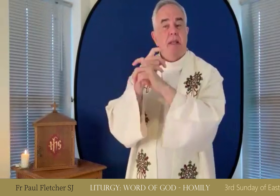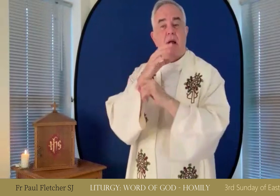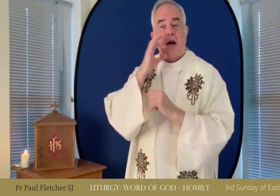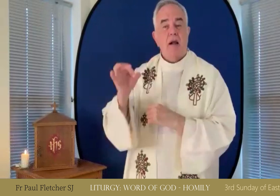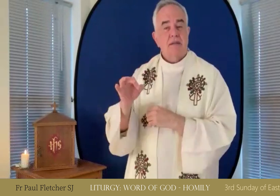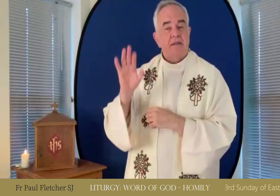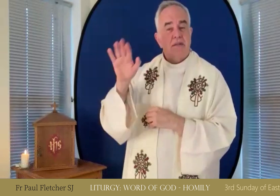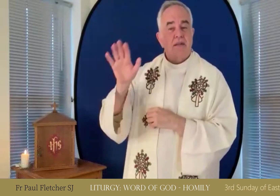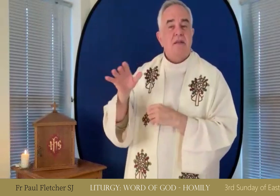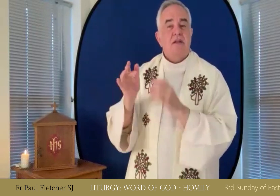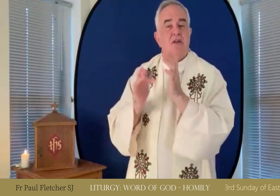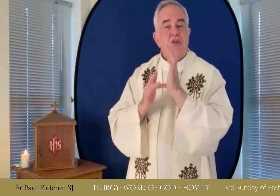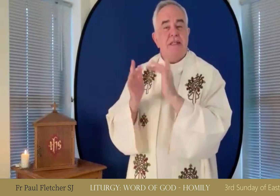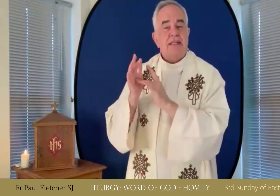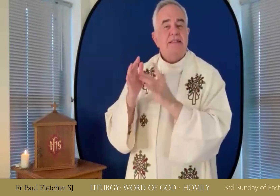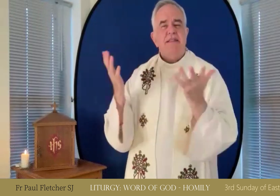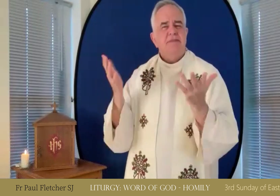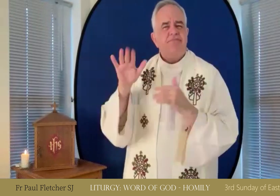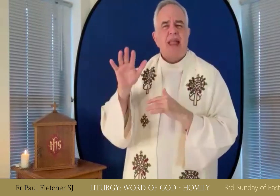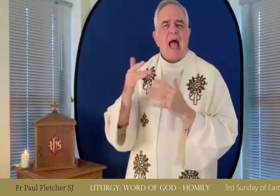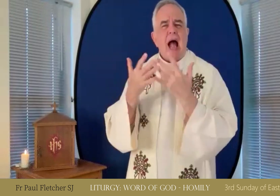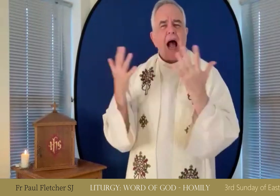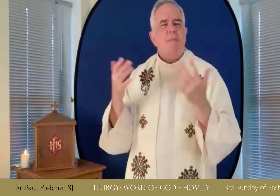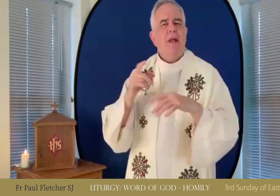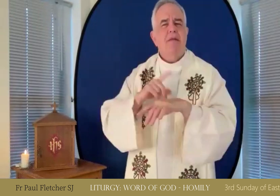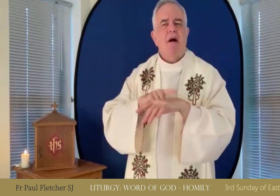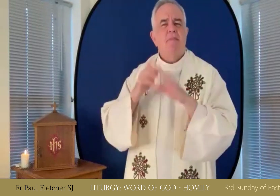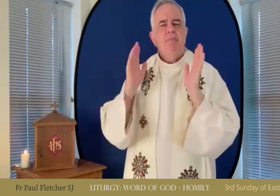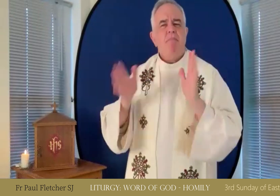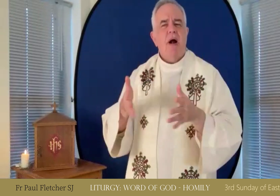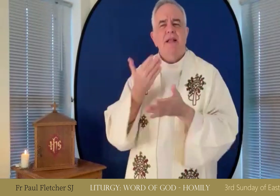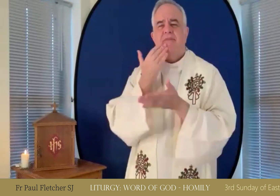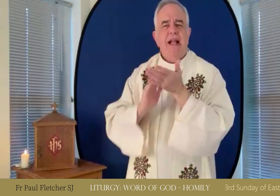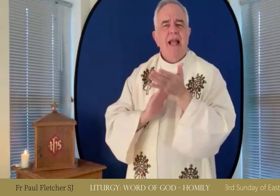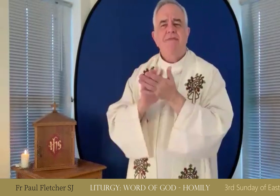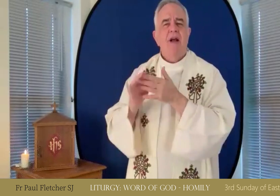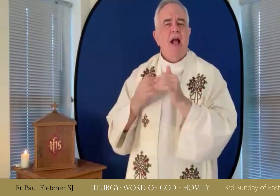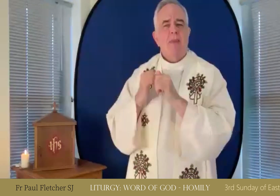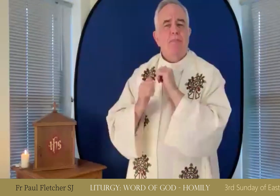Peter asked Jesus, how many times must I forgive my